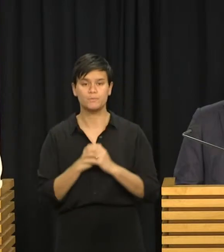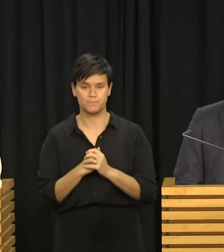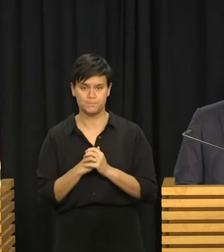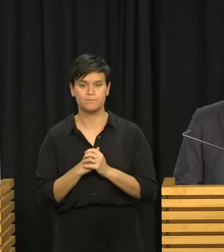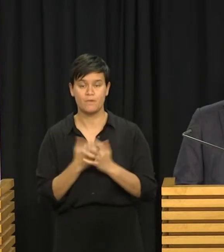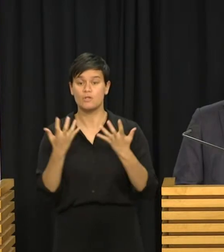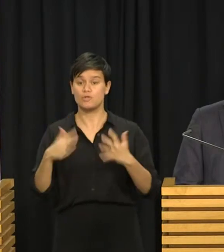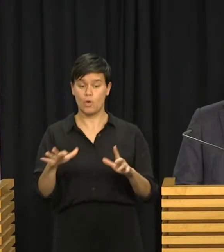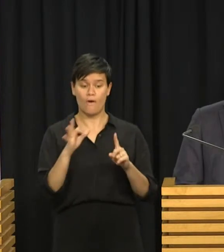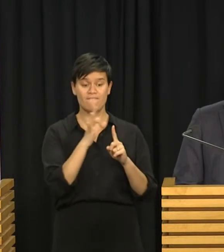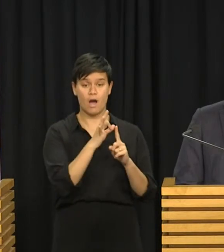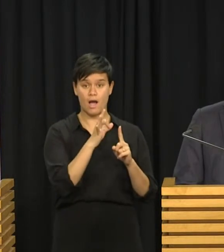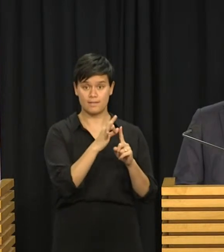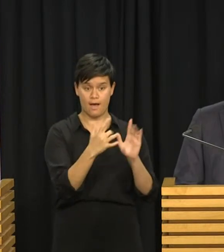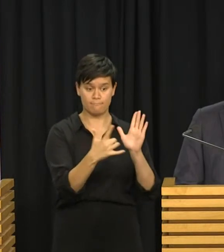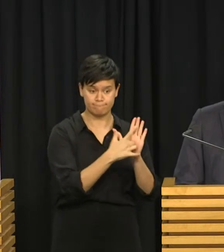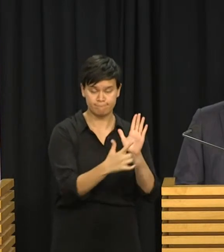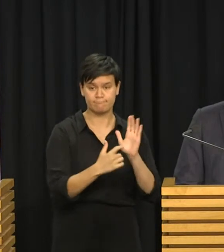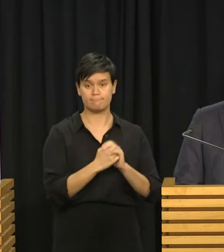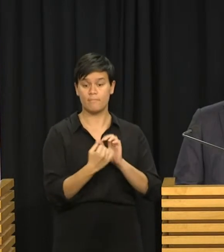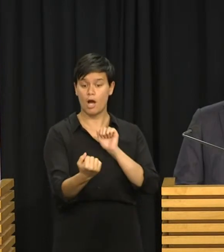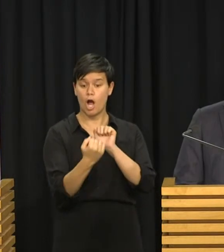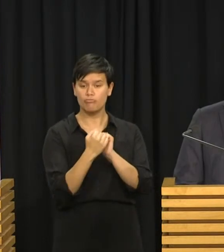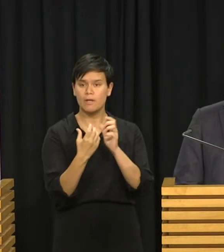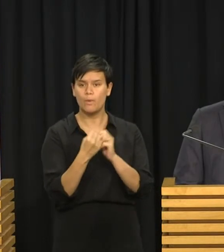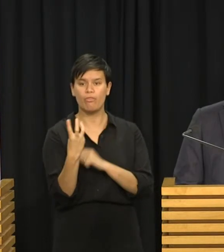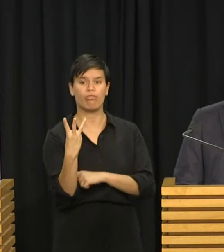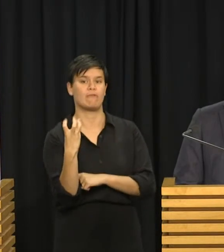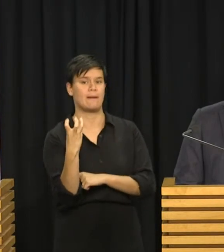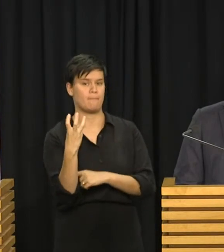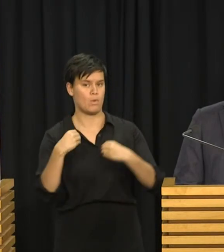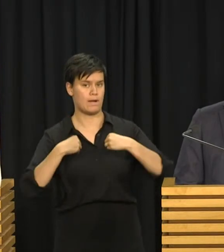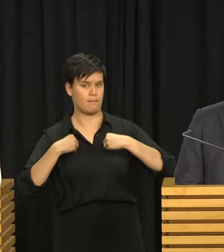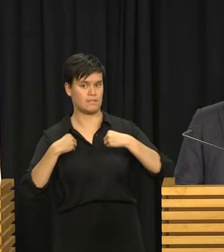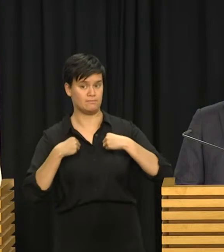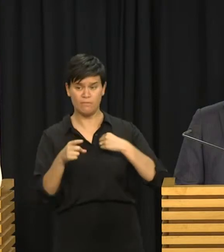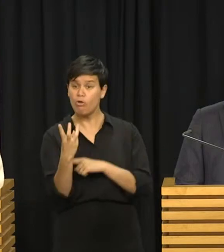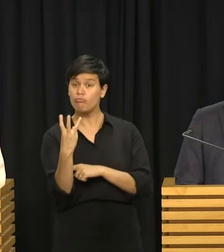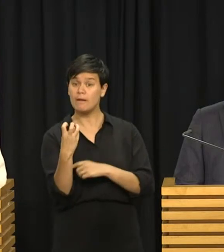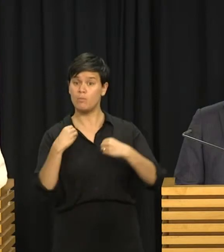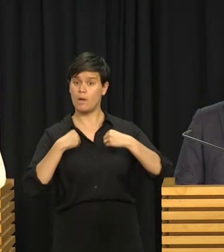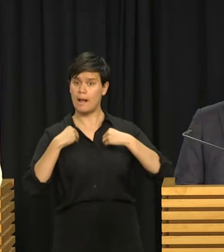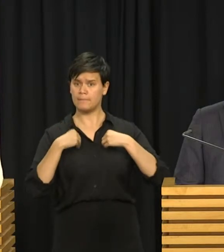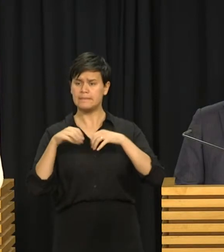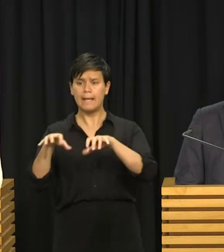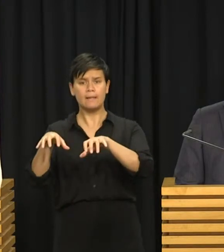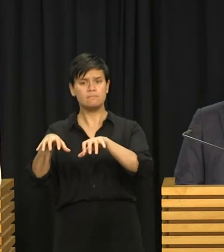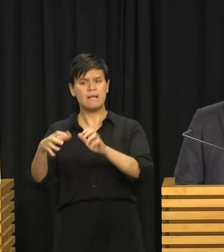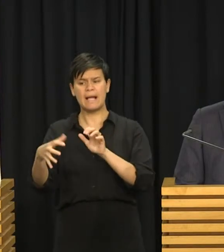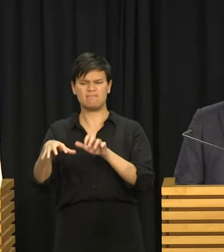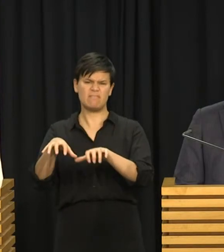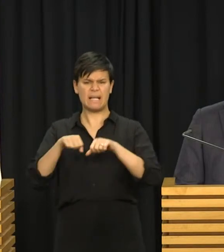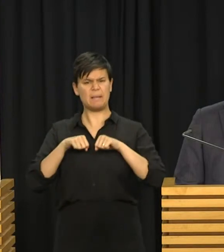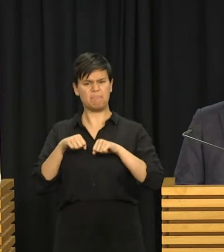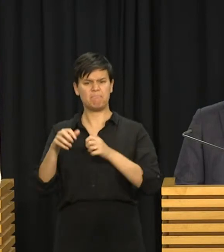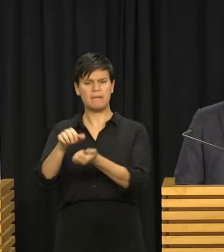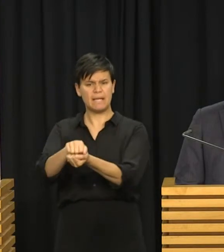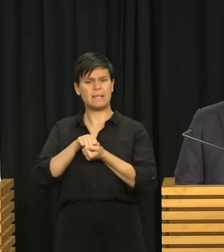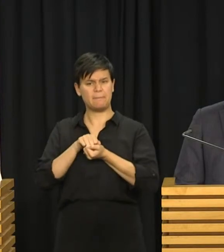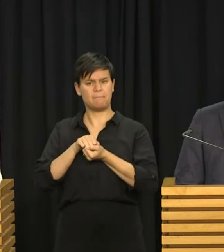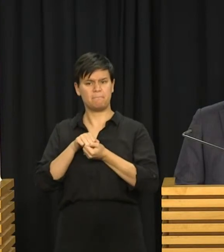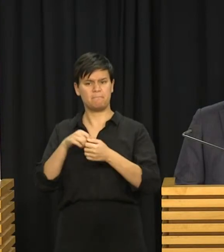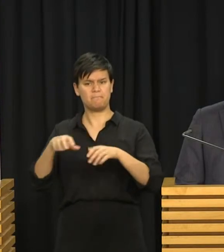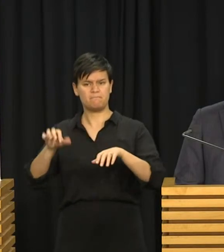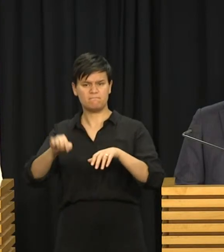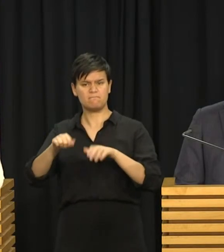Pfizer, AstraZeneca, Janssen and Novavax, and these remain in place. Consideration will be given to how we best use